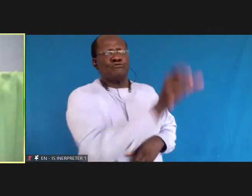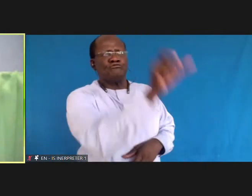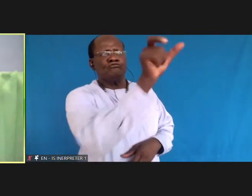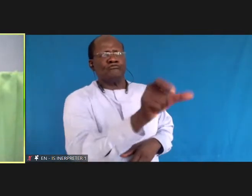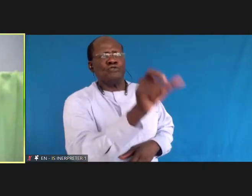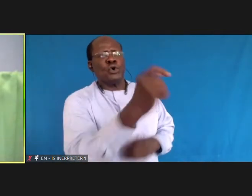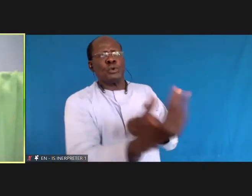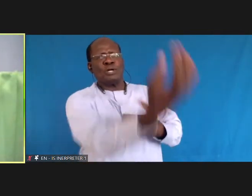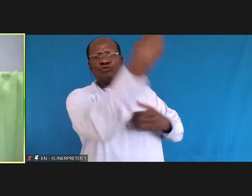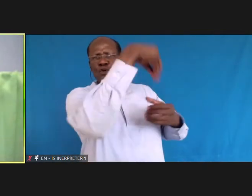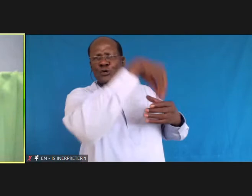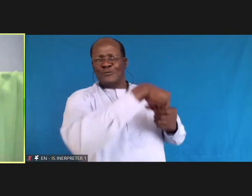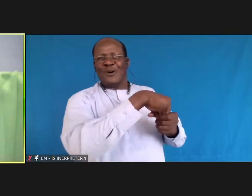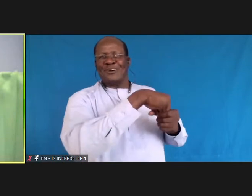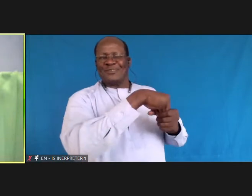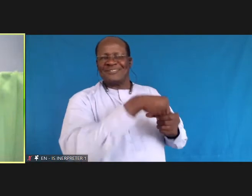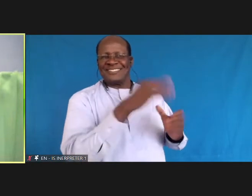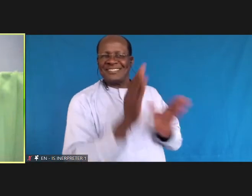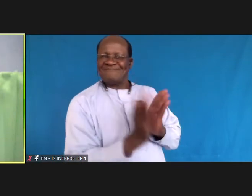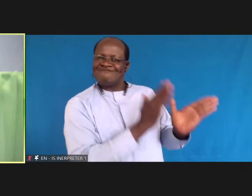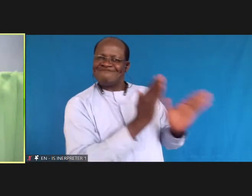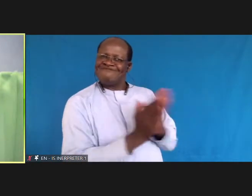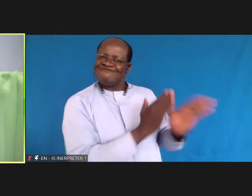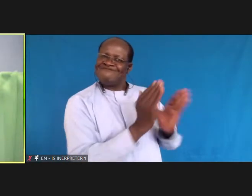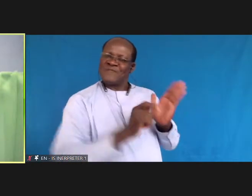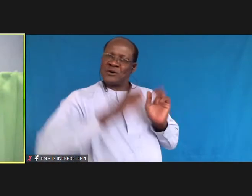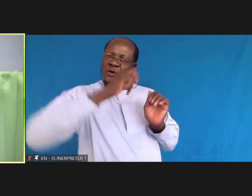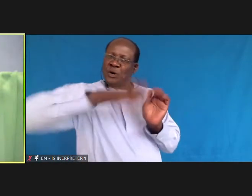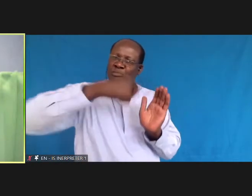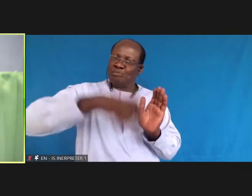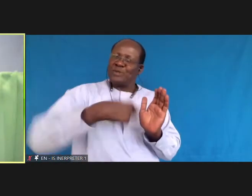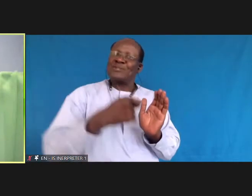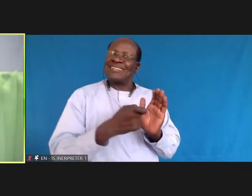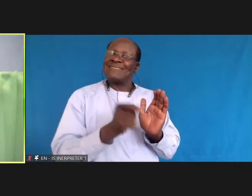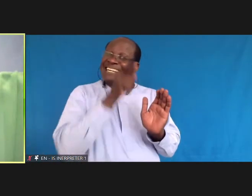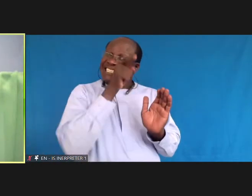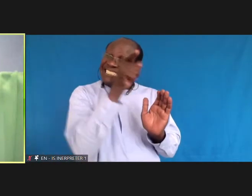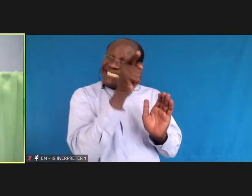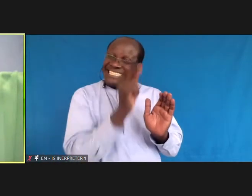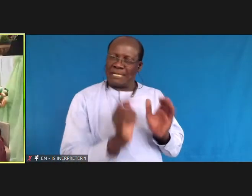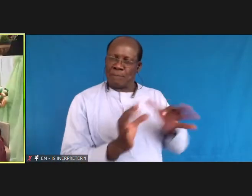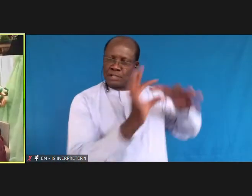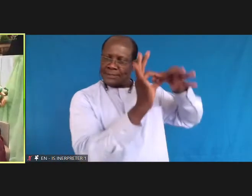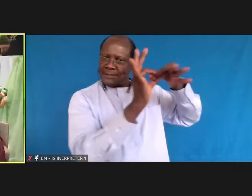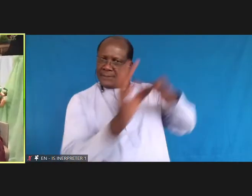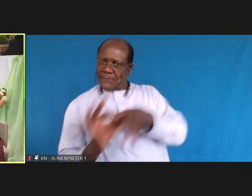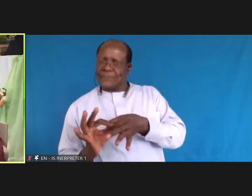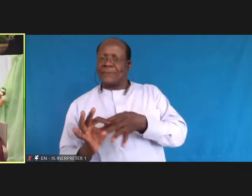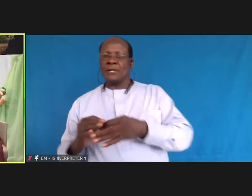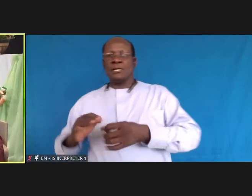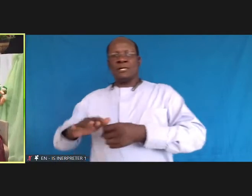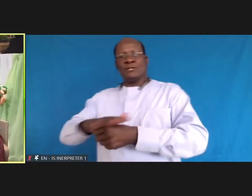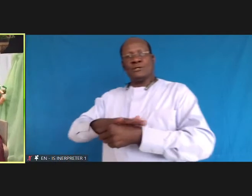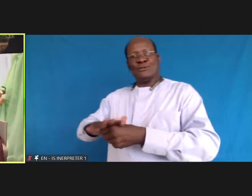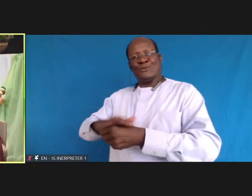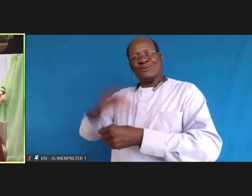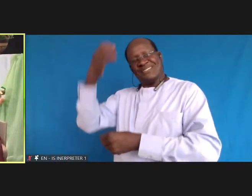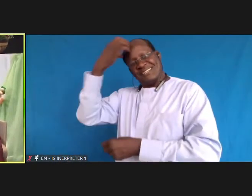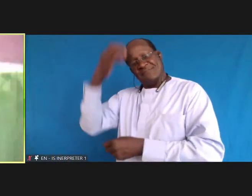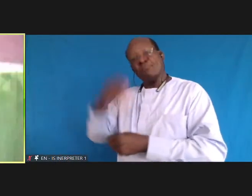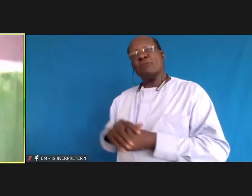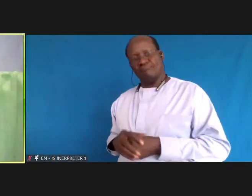of projects and plans which are linked to local development. And we have also taken note of